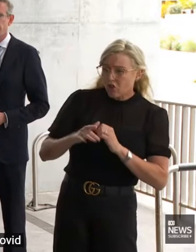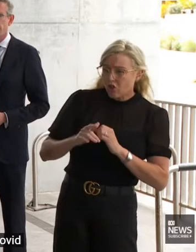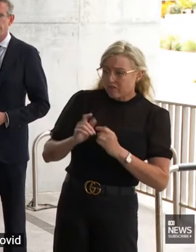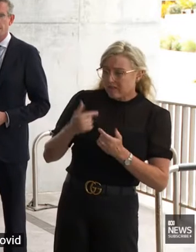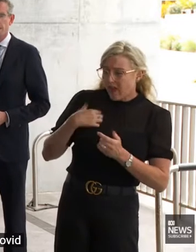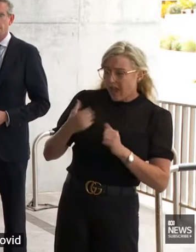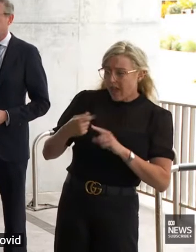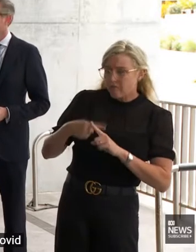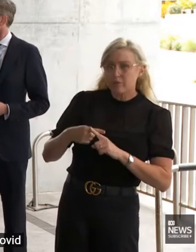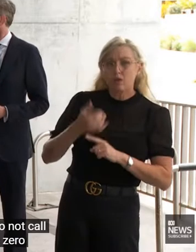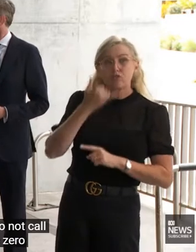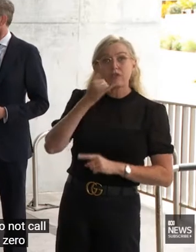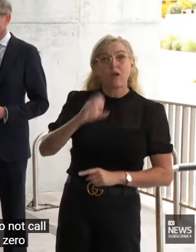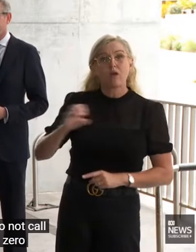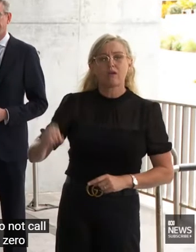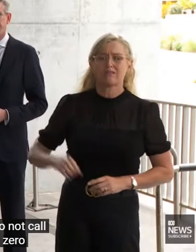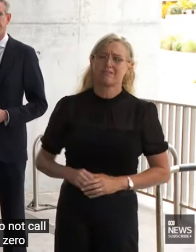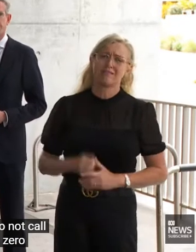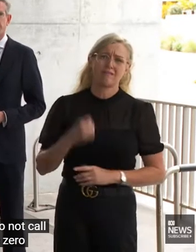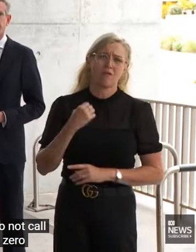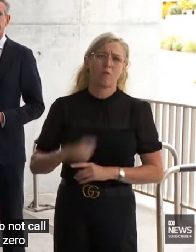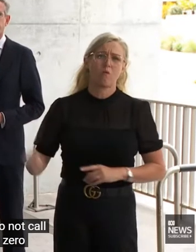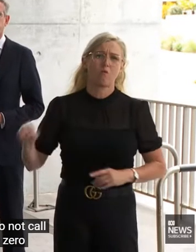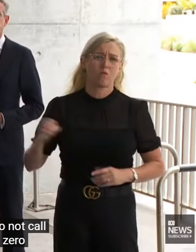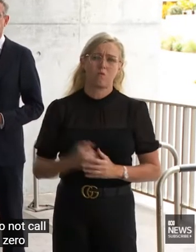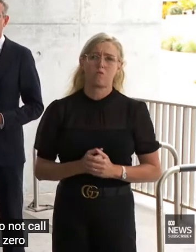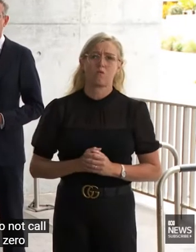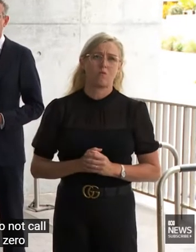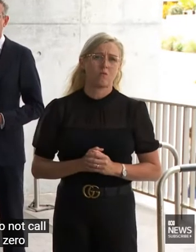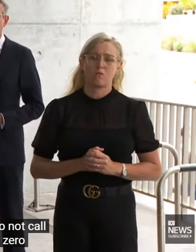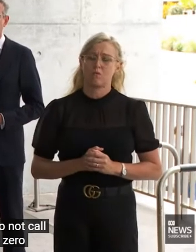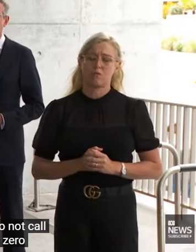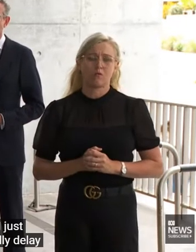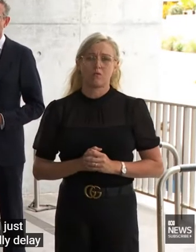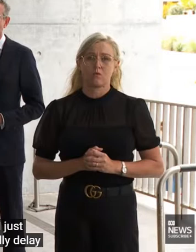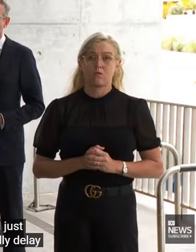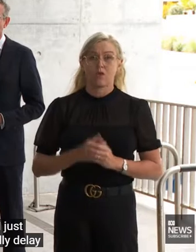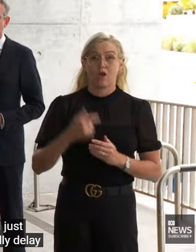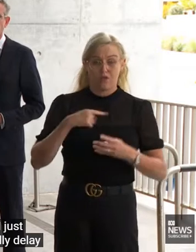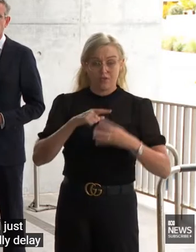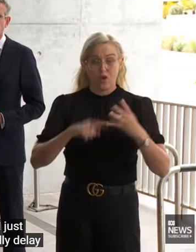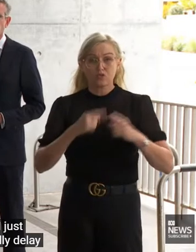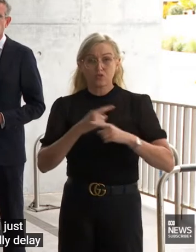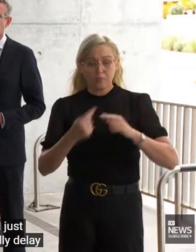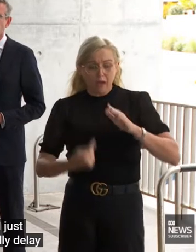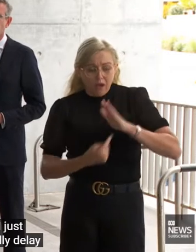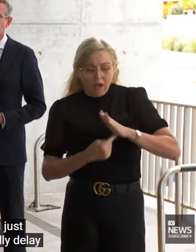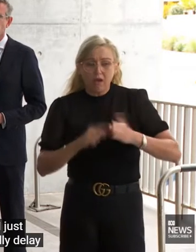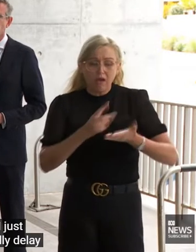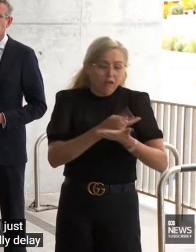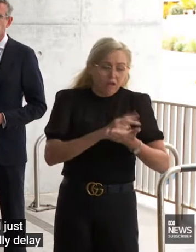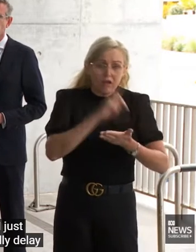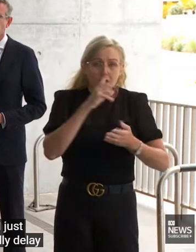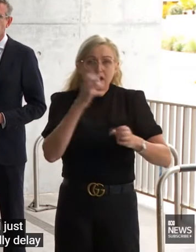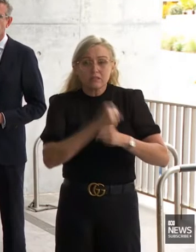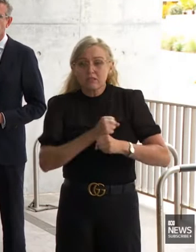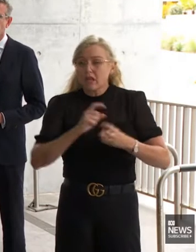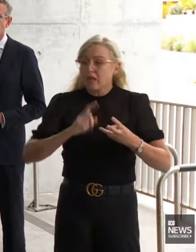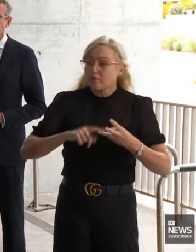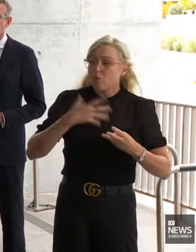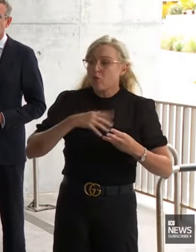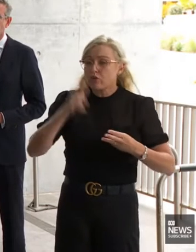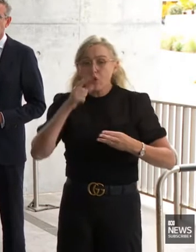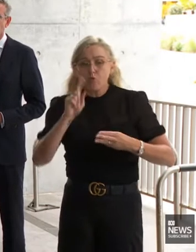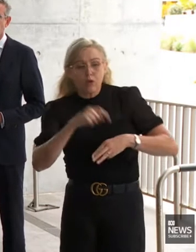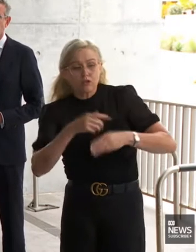not call emergency 000. Those calls that I just referenced potentially delay New South